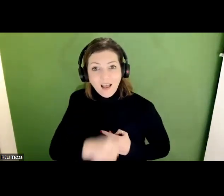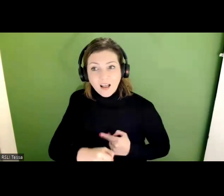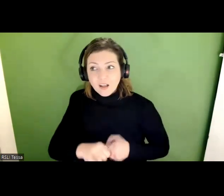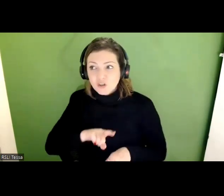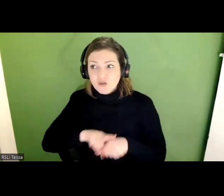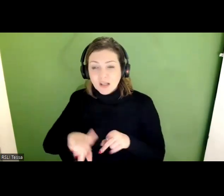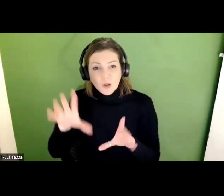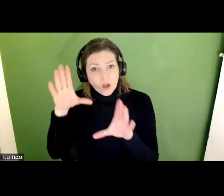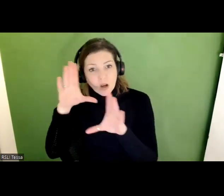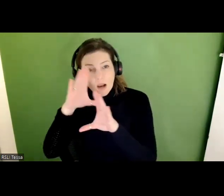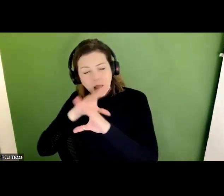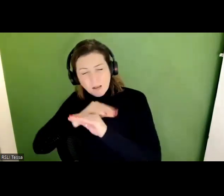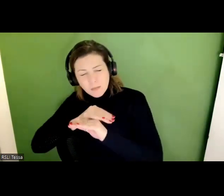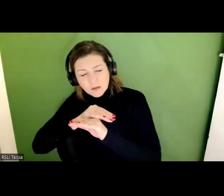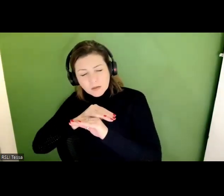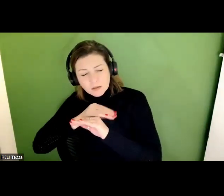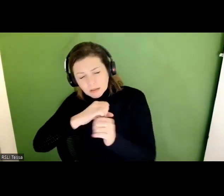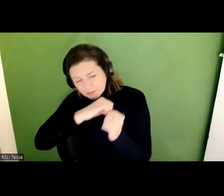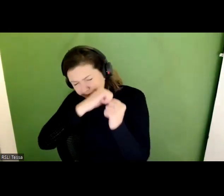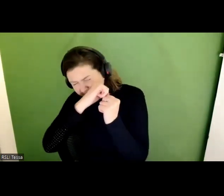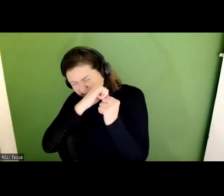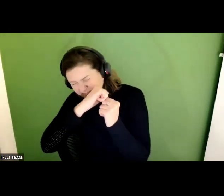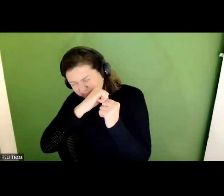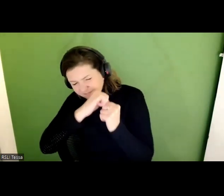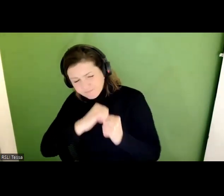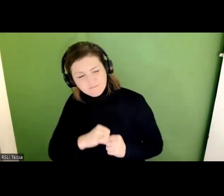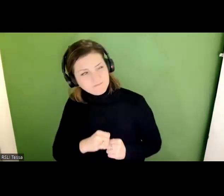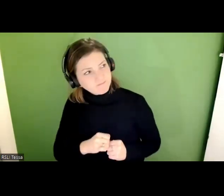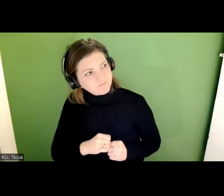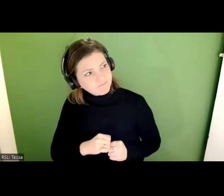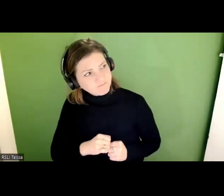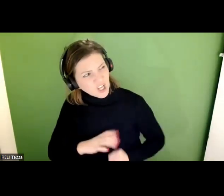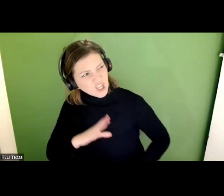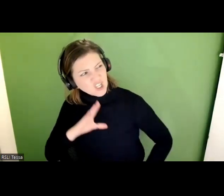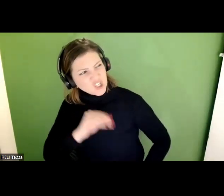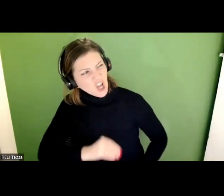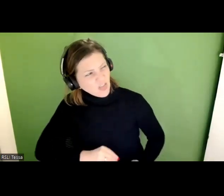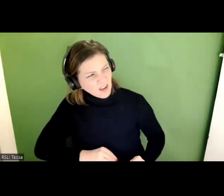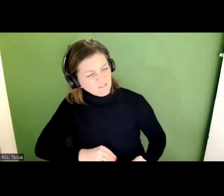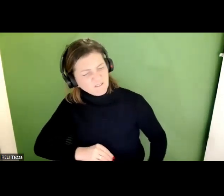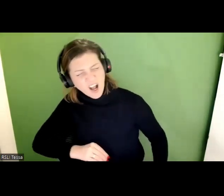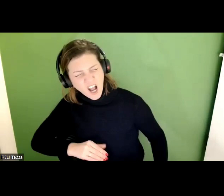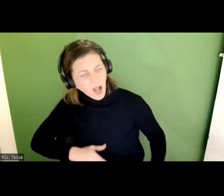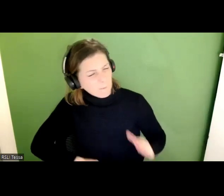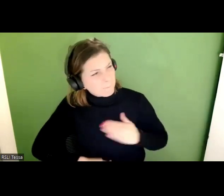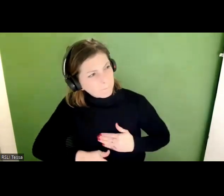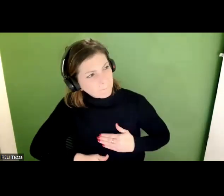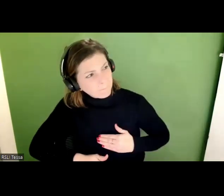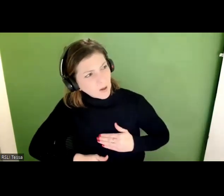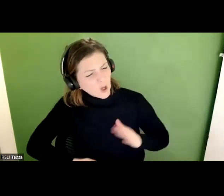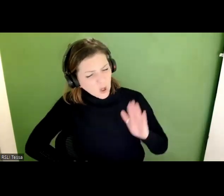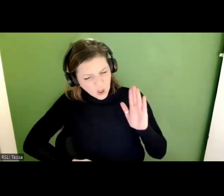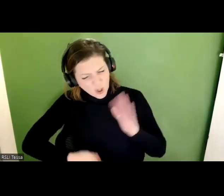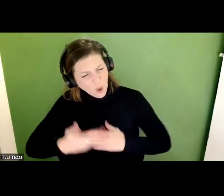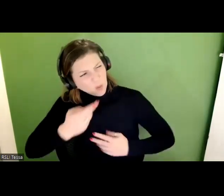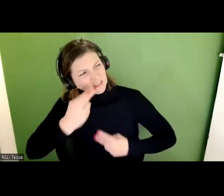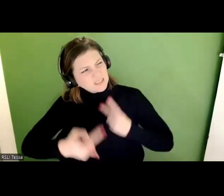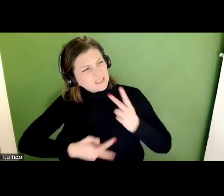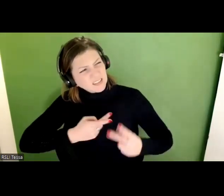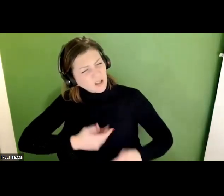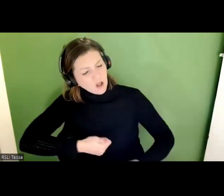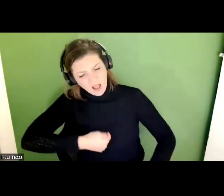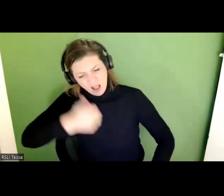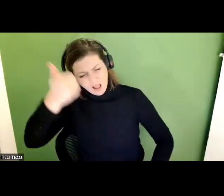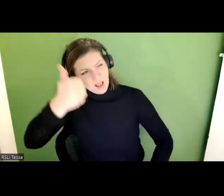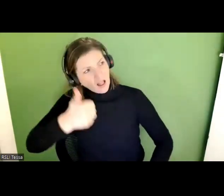of coats. He told me to shut the F up and go and dwell somewhere else, where people don't have to